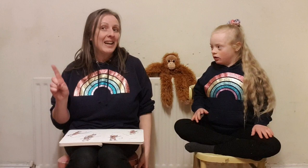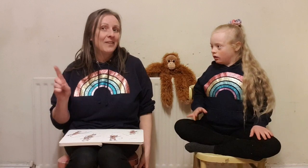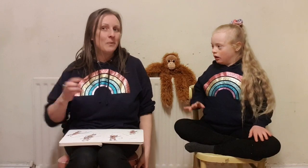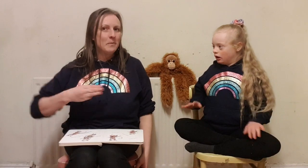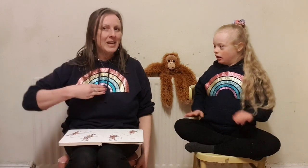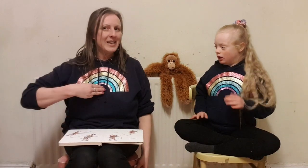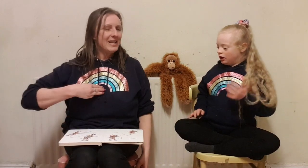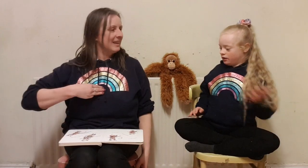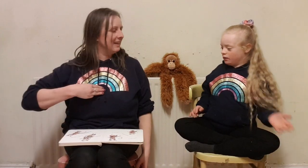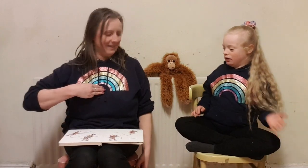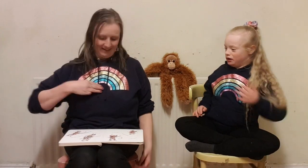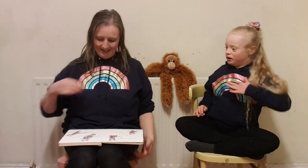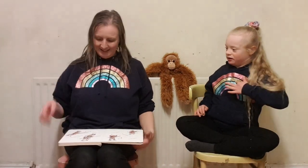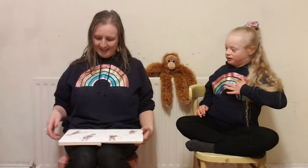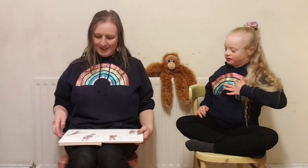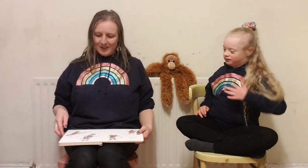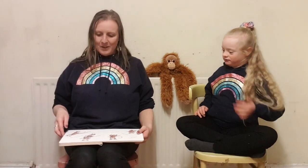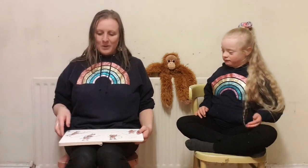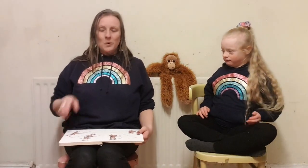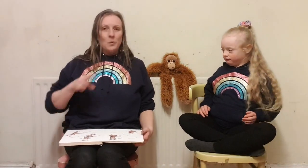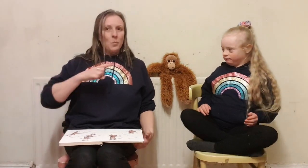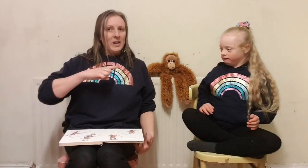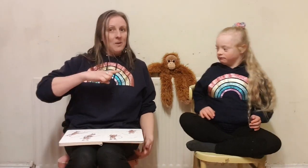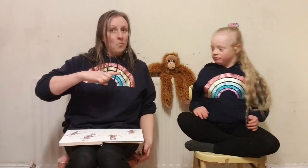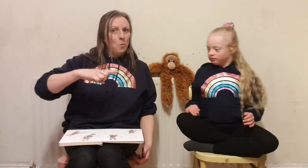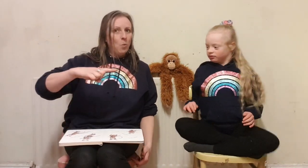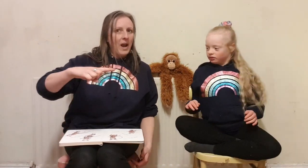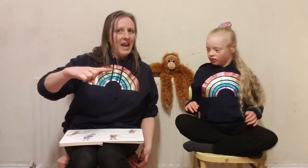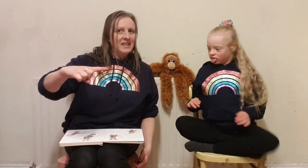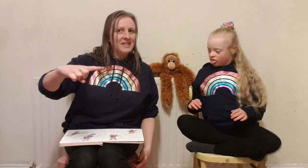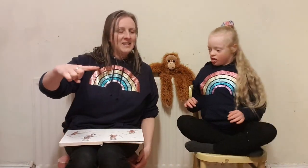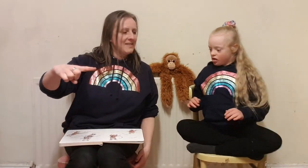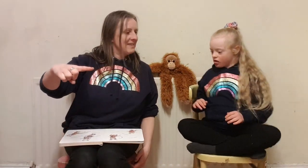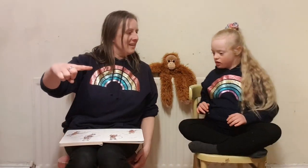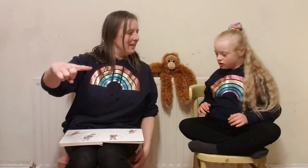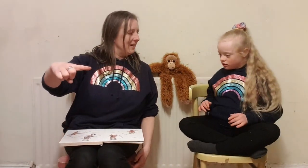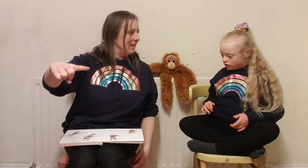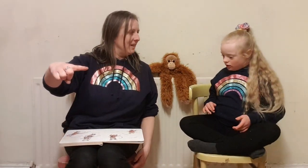And me. And me. We went.